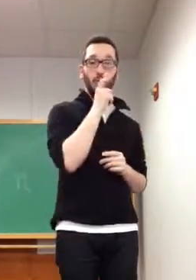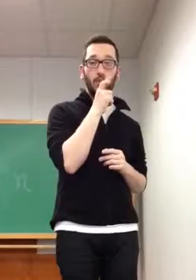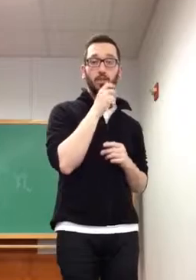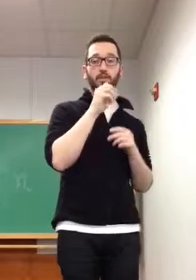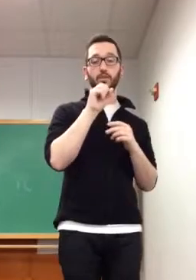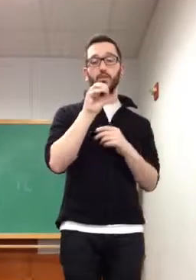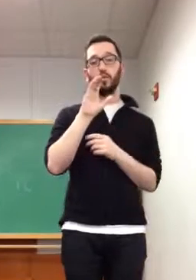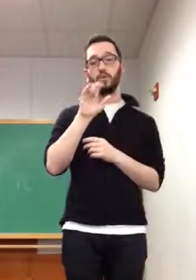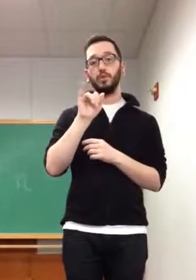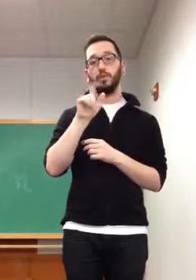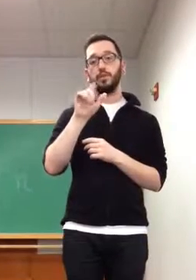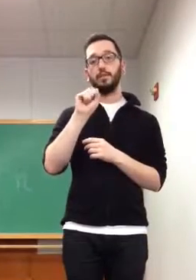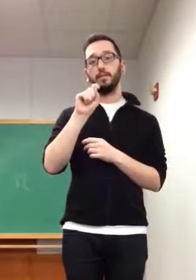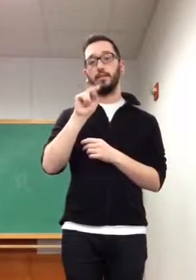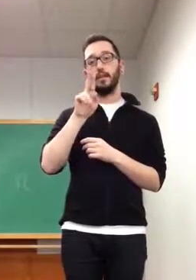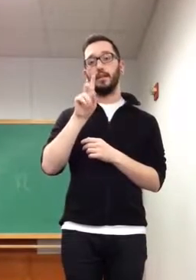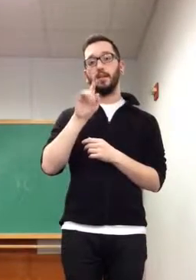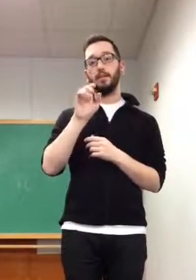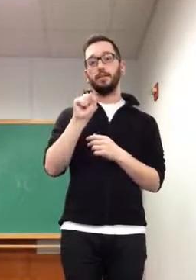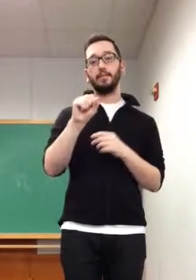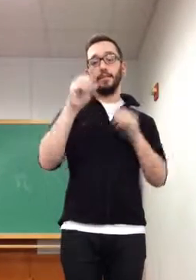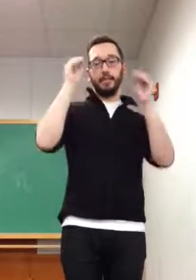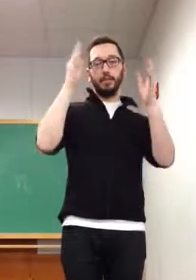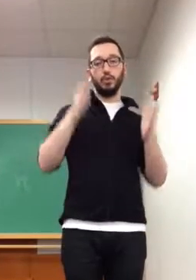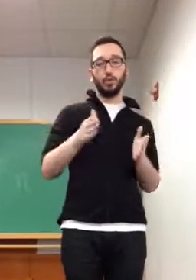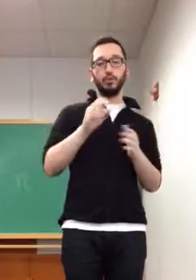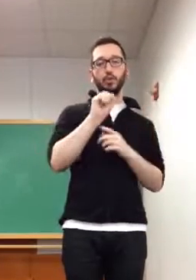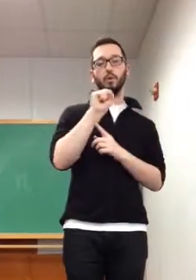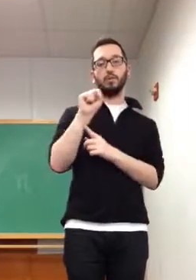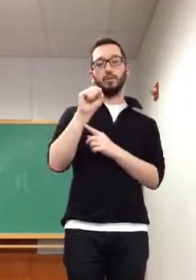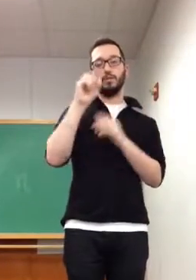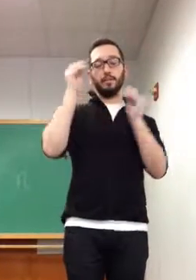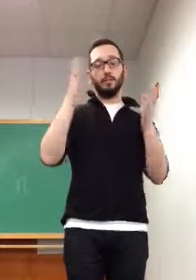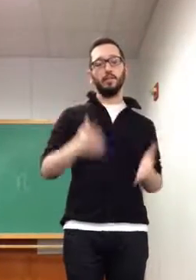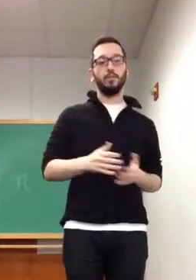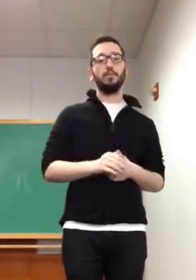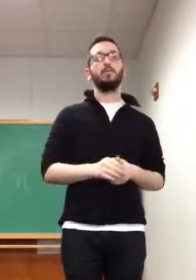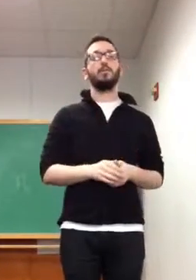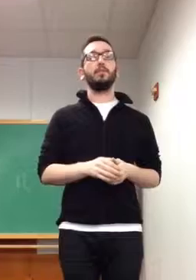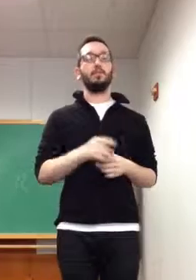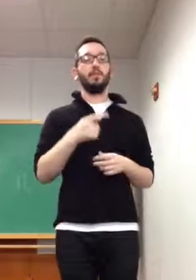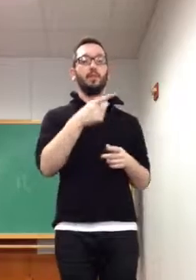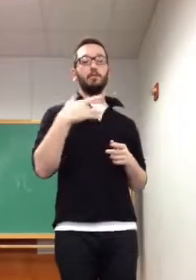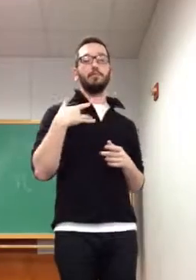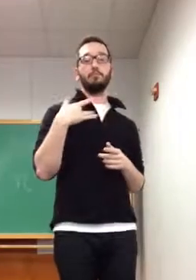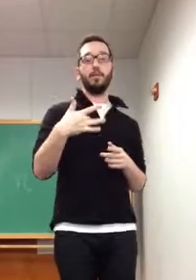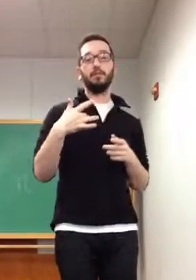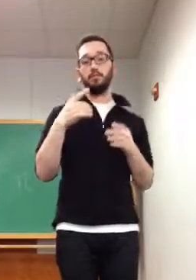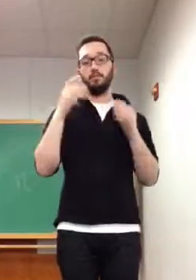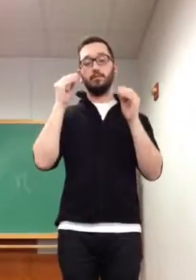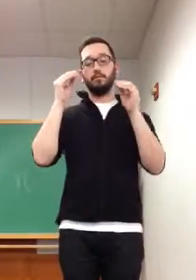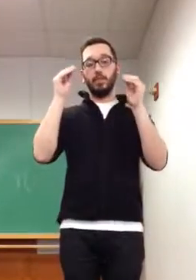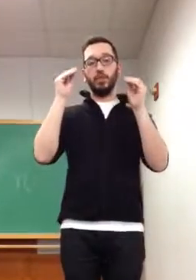for several generations, usually taught in elementary schools, and now they were charged with global studies, and